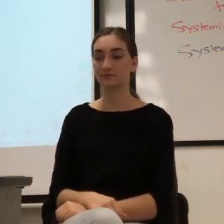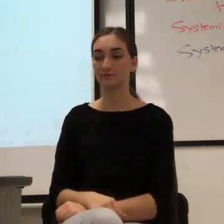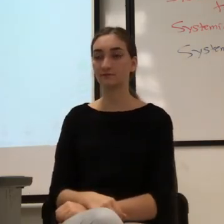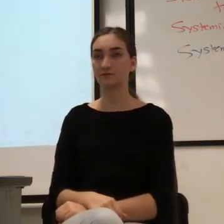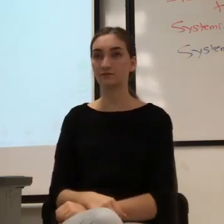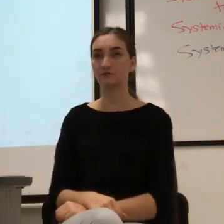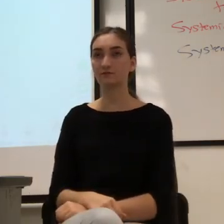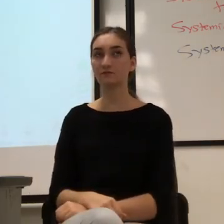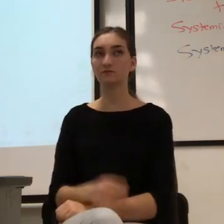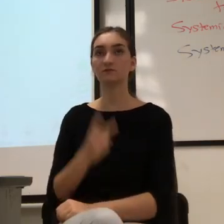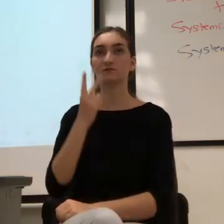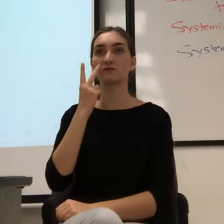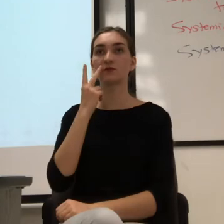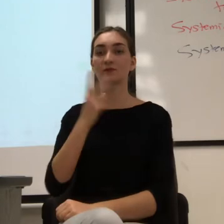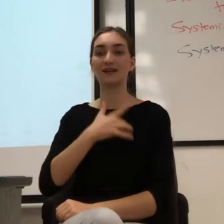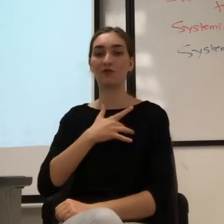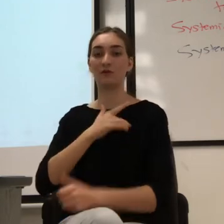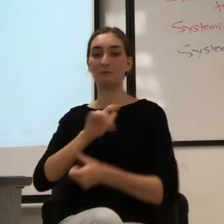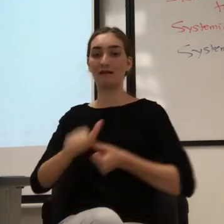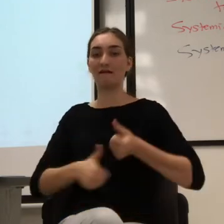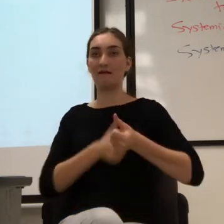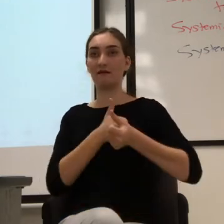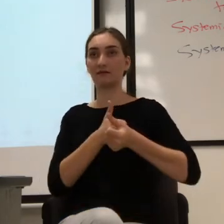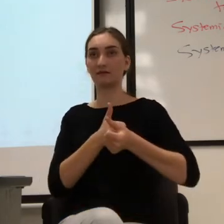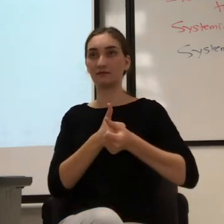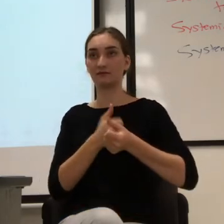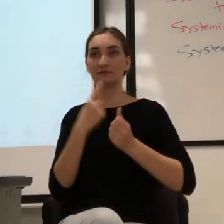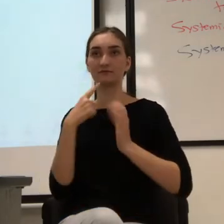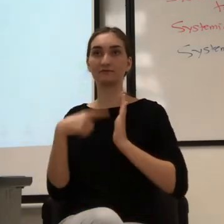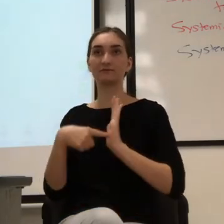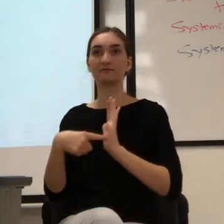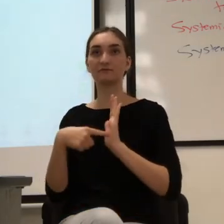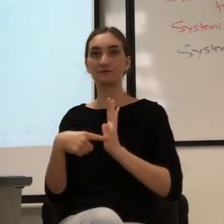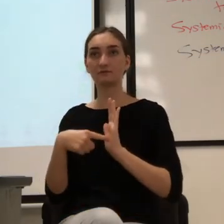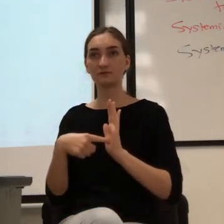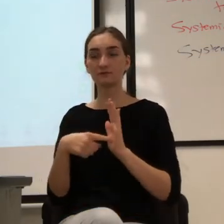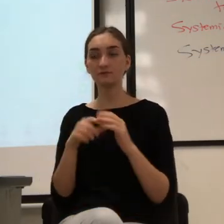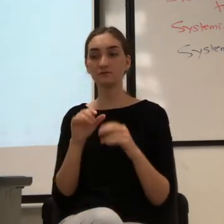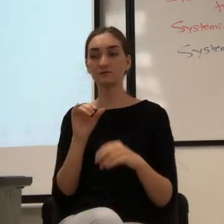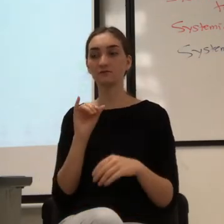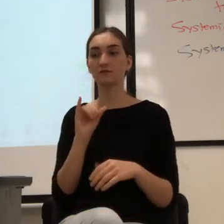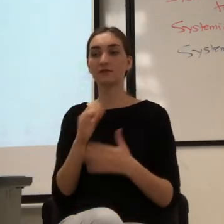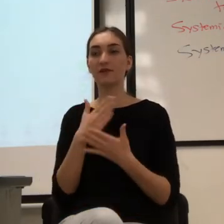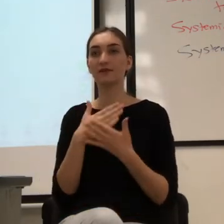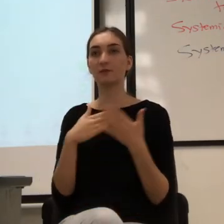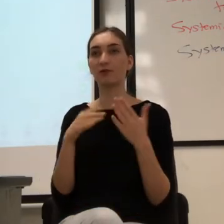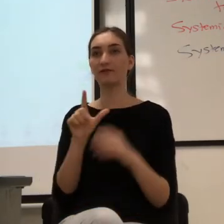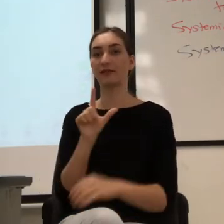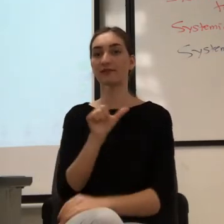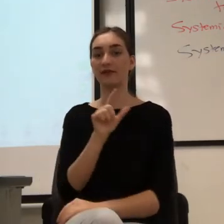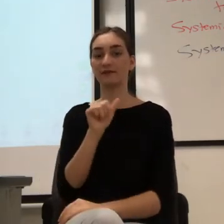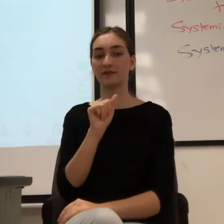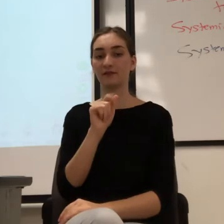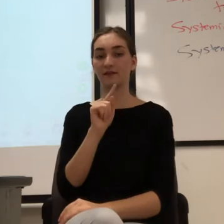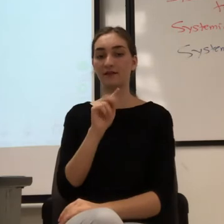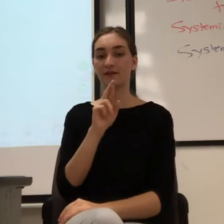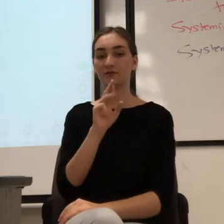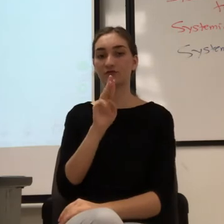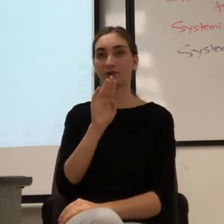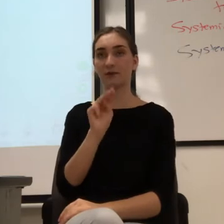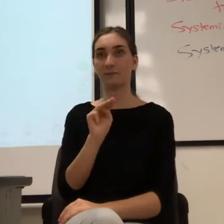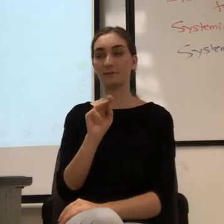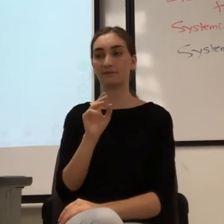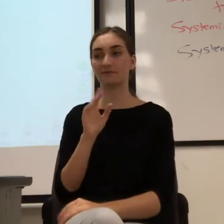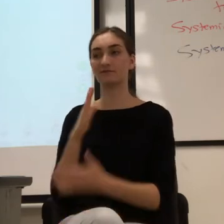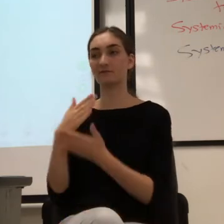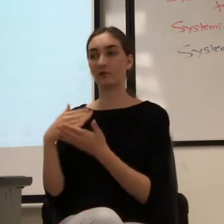If you look behind the heart, for example, that's part of the left atrium, and that's part of the right atrium.